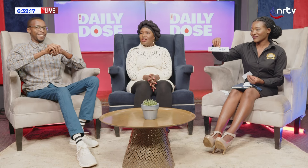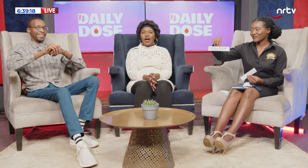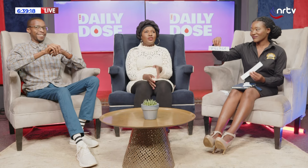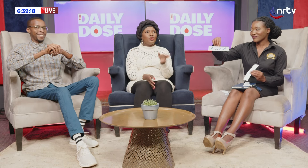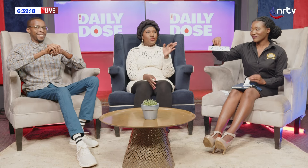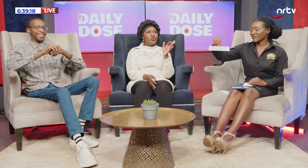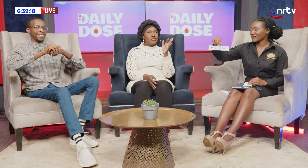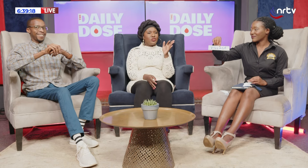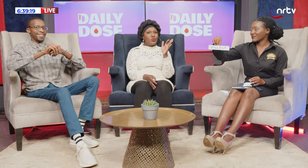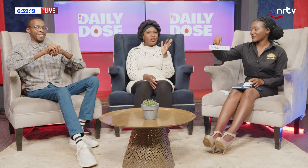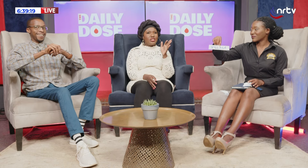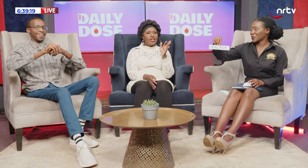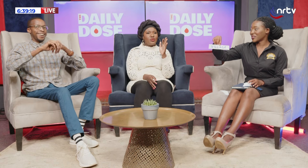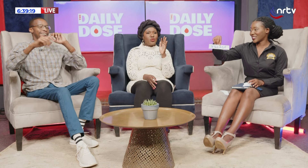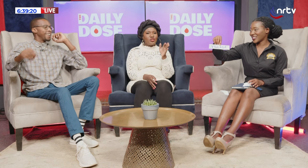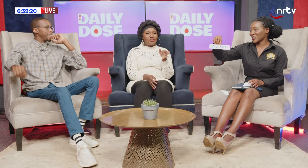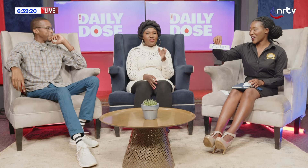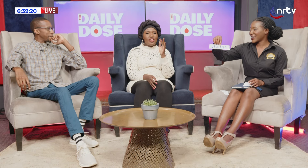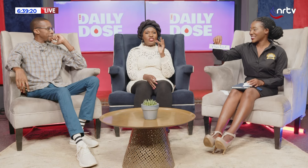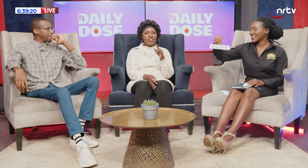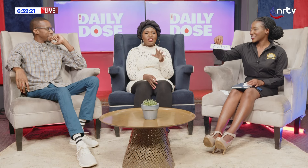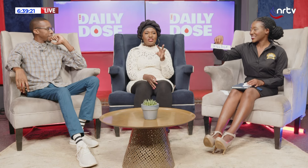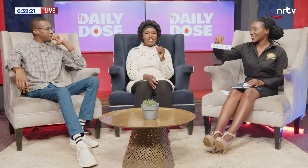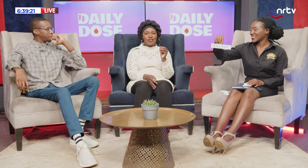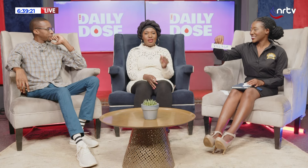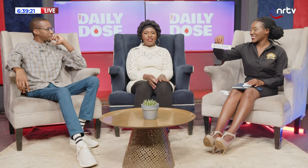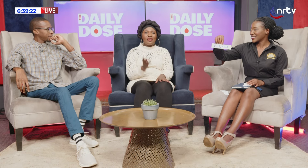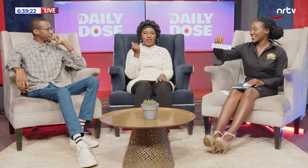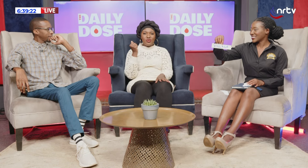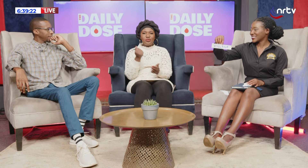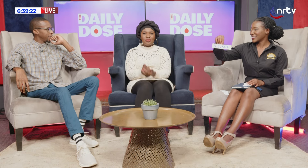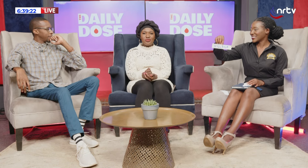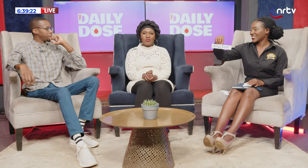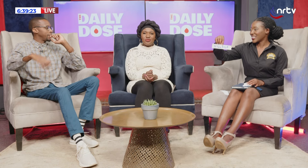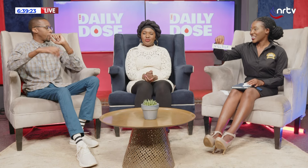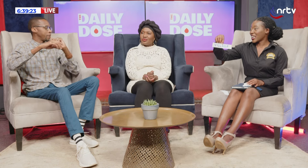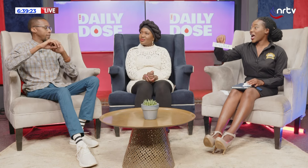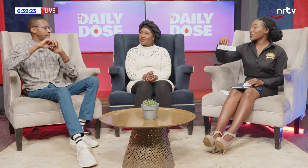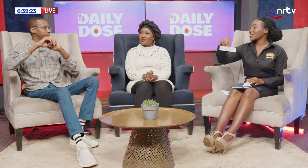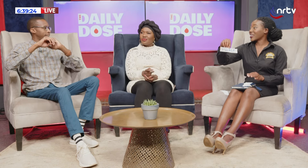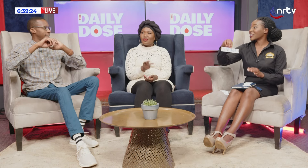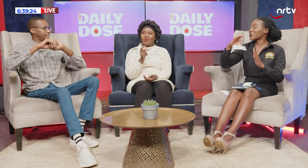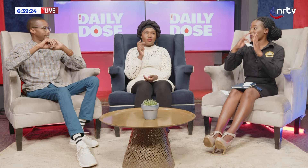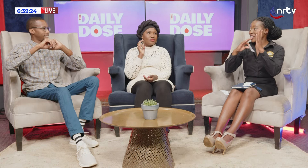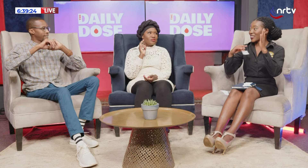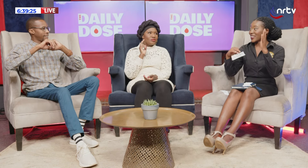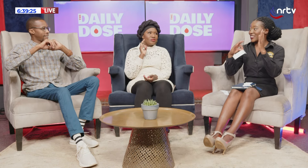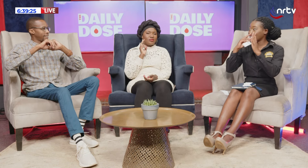I know you. We did like we did this the village one? And then the snake. Something I think I know. Please help. Yeah, actually, saying the story. It, mm.